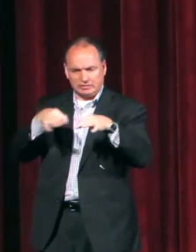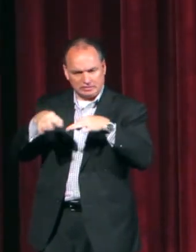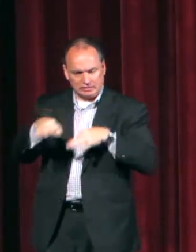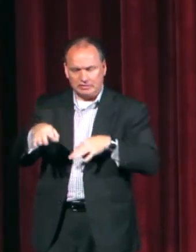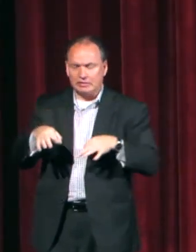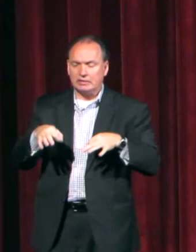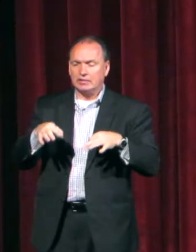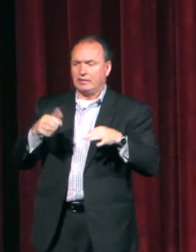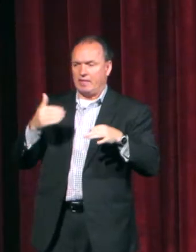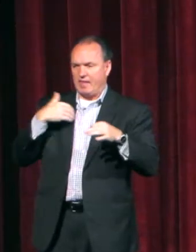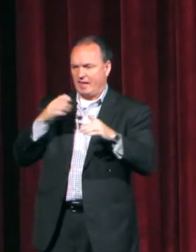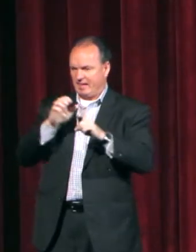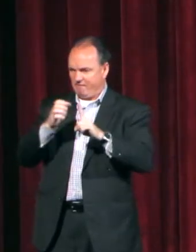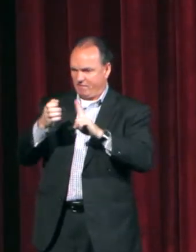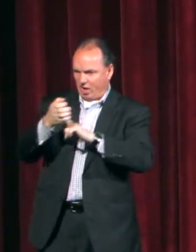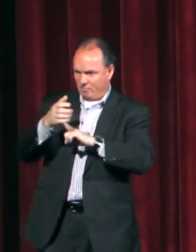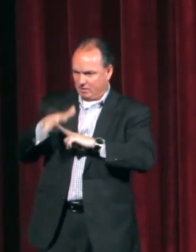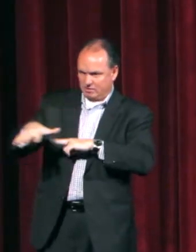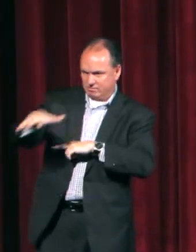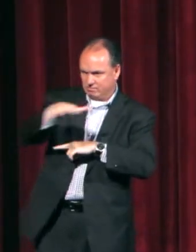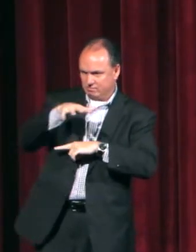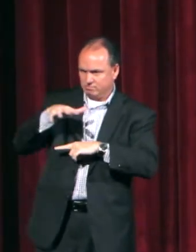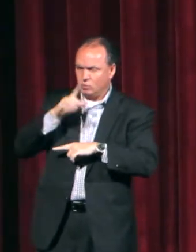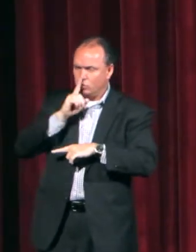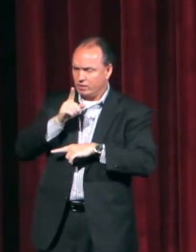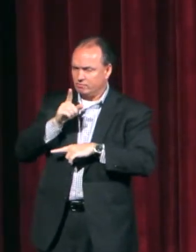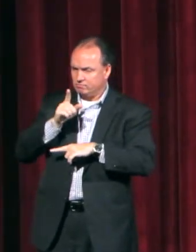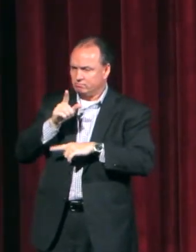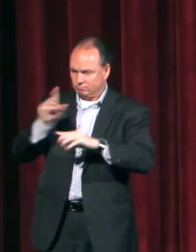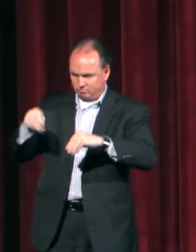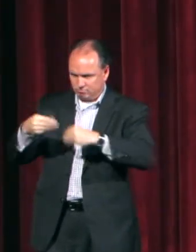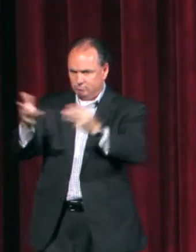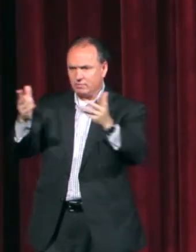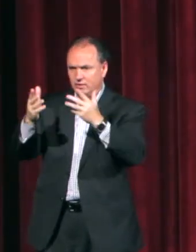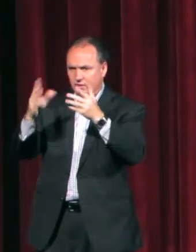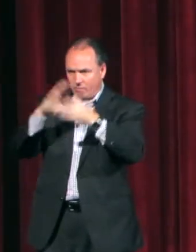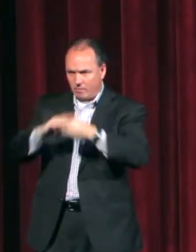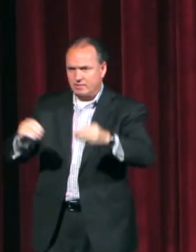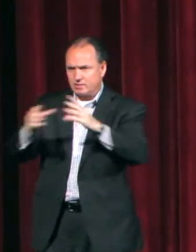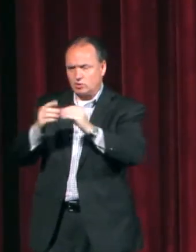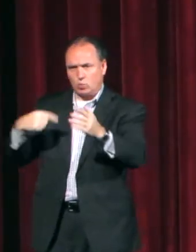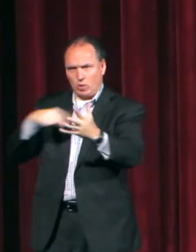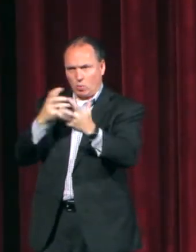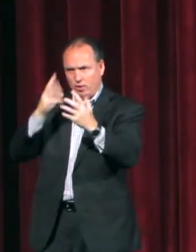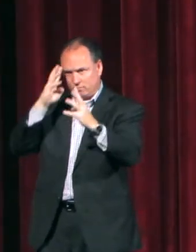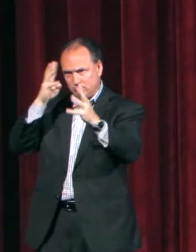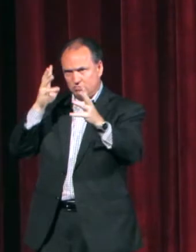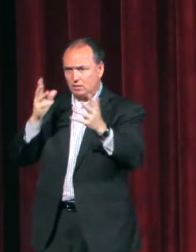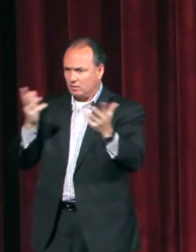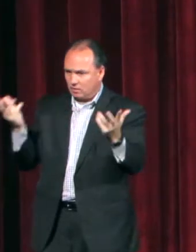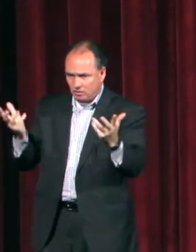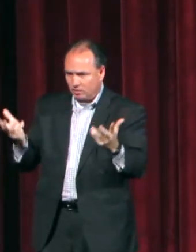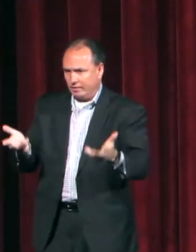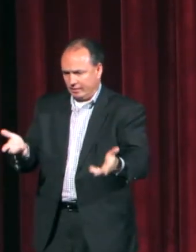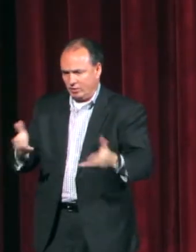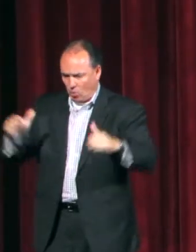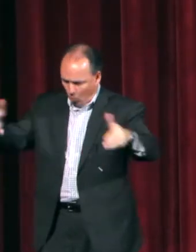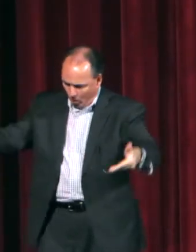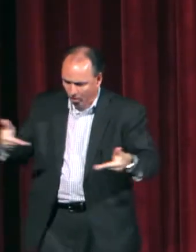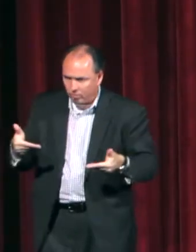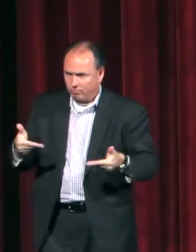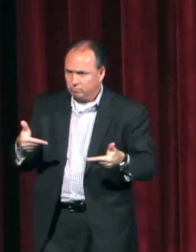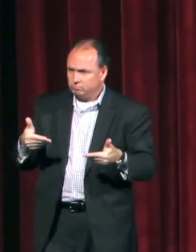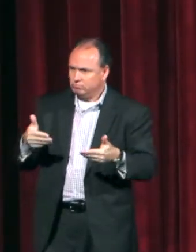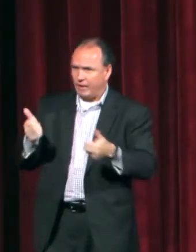Having that environment and kind of putting out that message that we want to create a welcoming